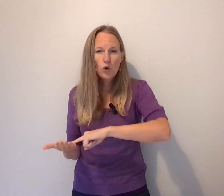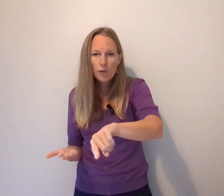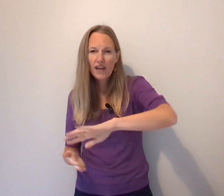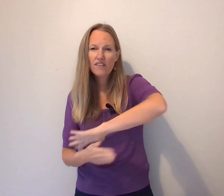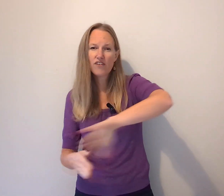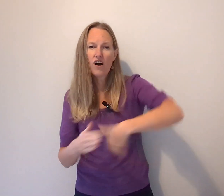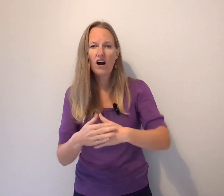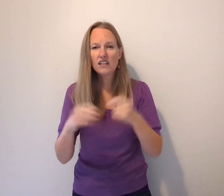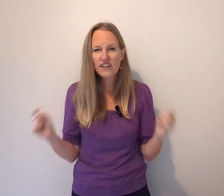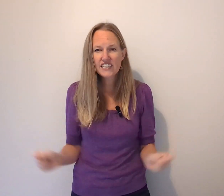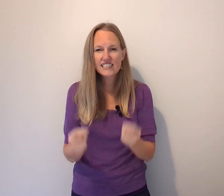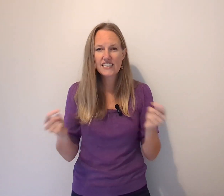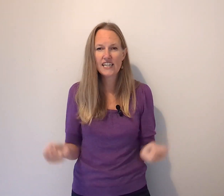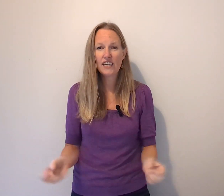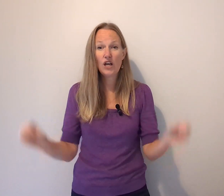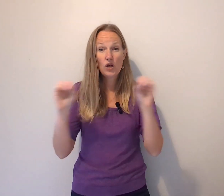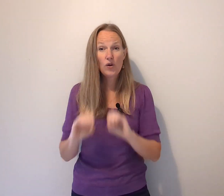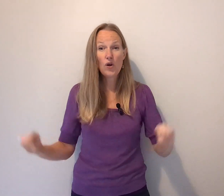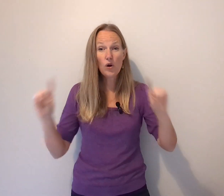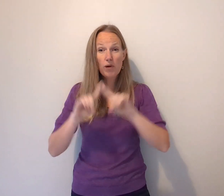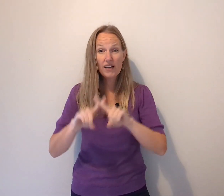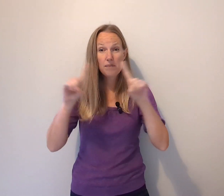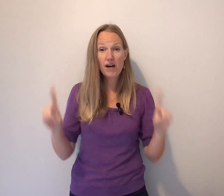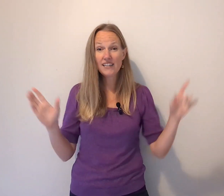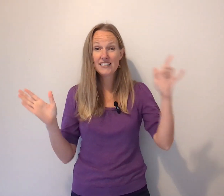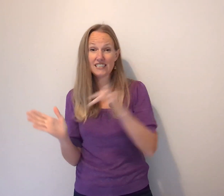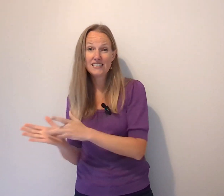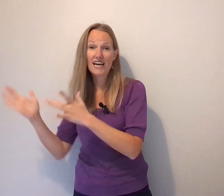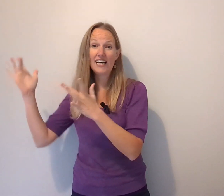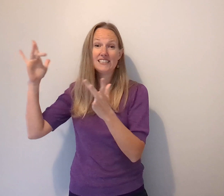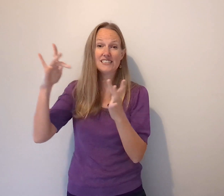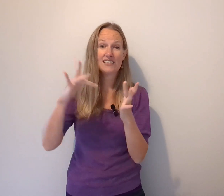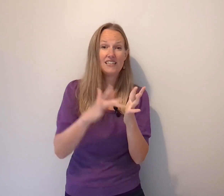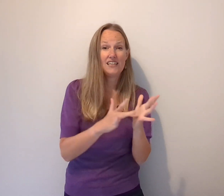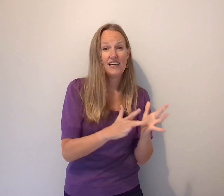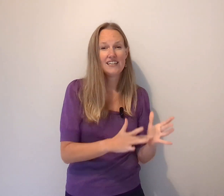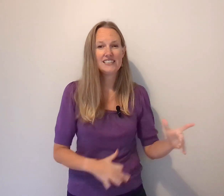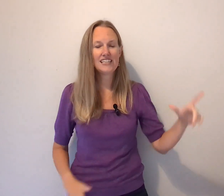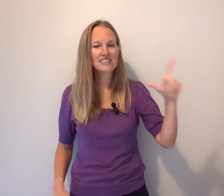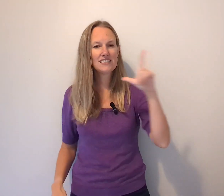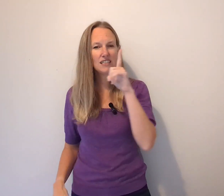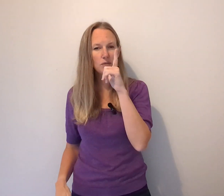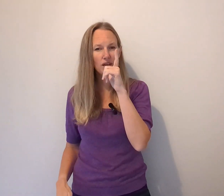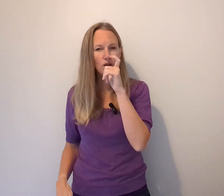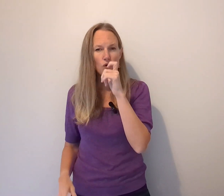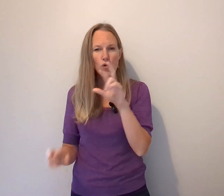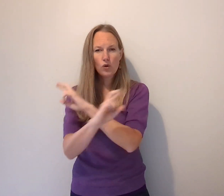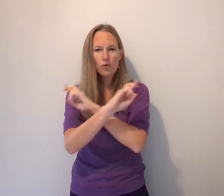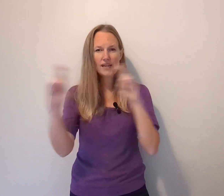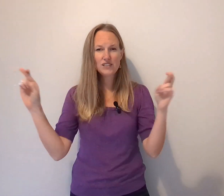Who paid for all of our sin? Nobody but Jesus. And then it changes just a little bit. Who